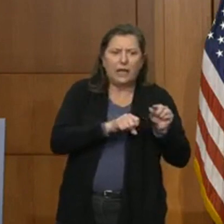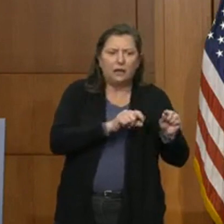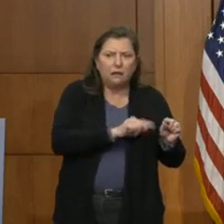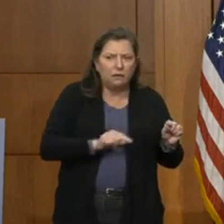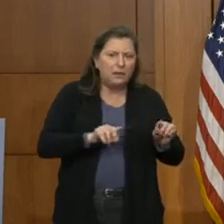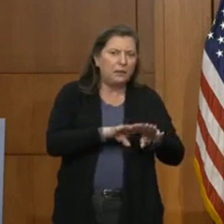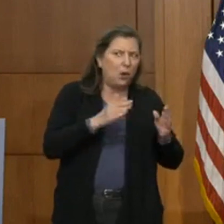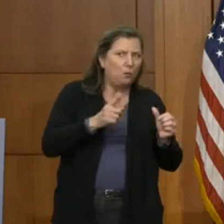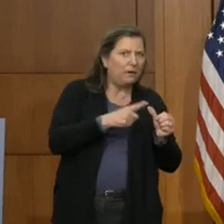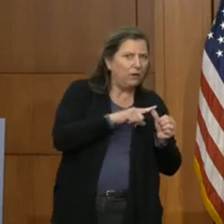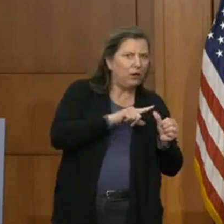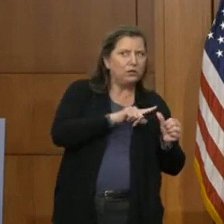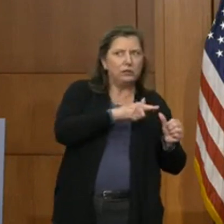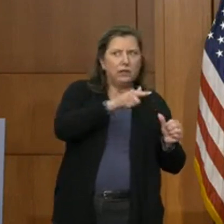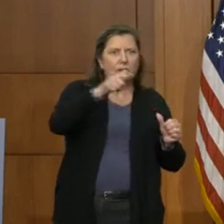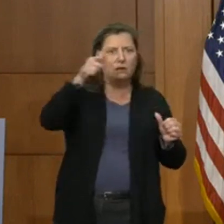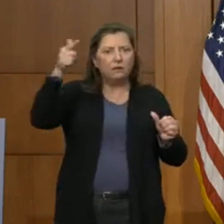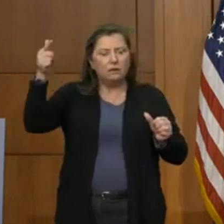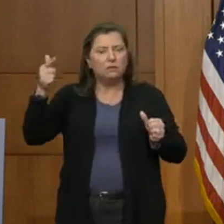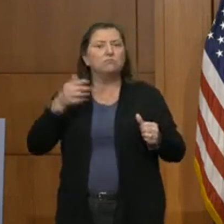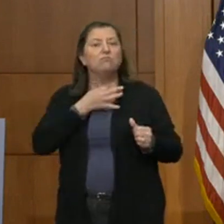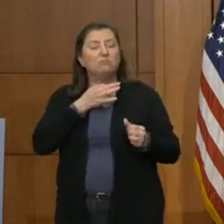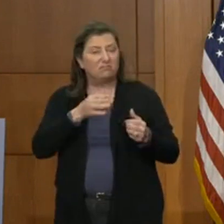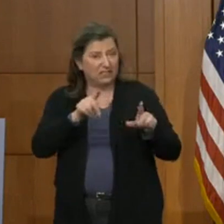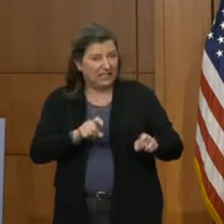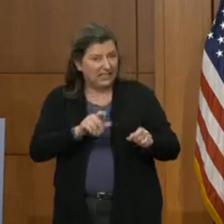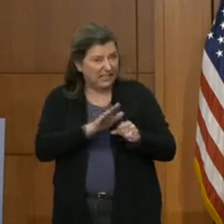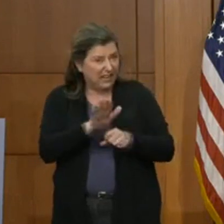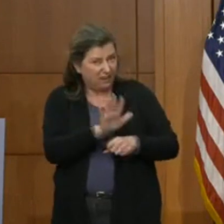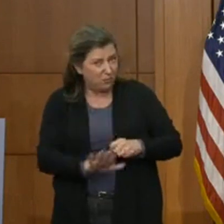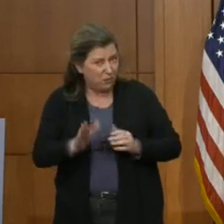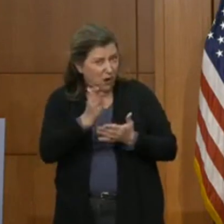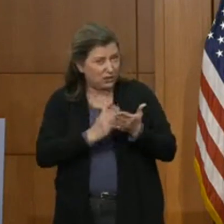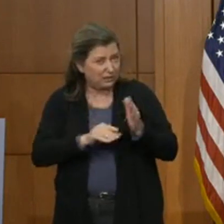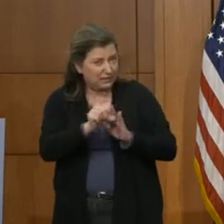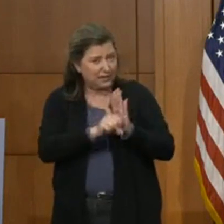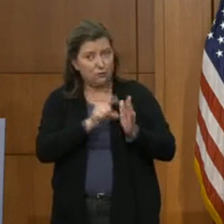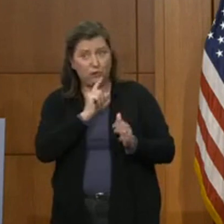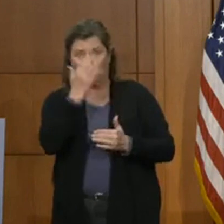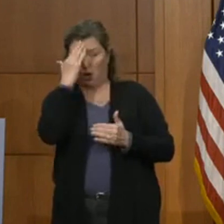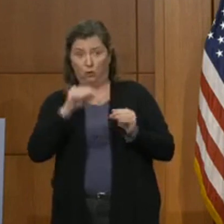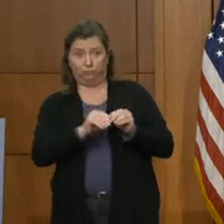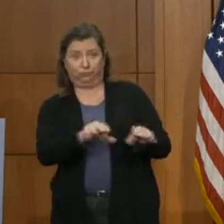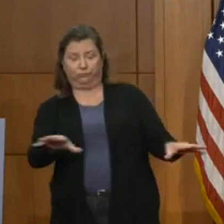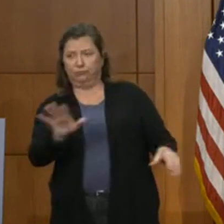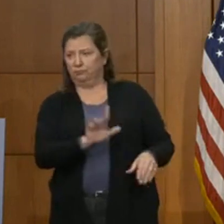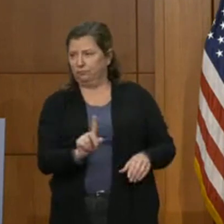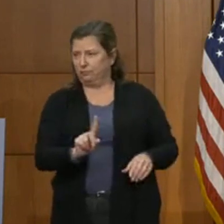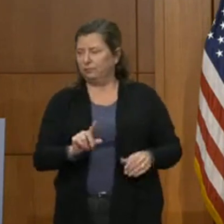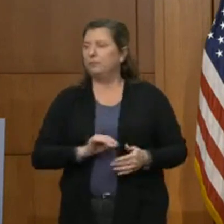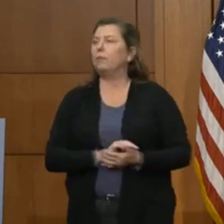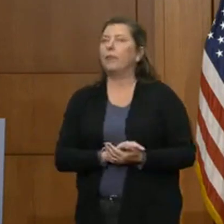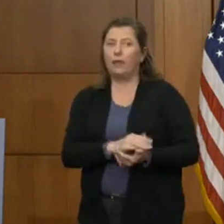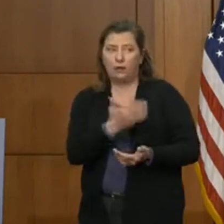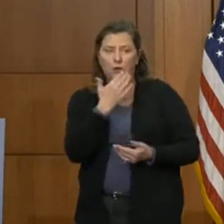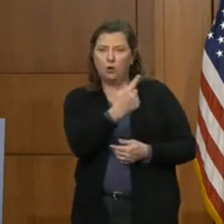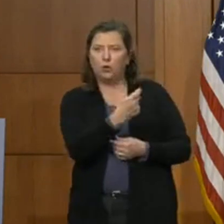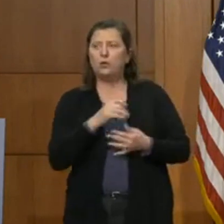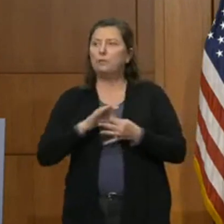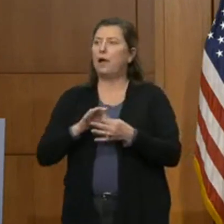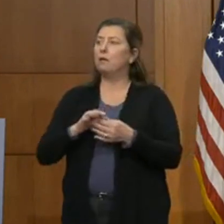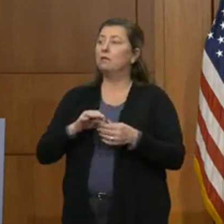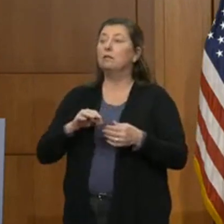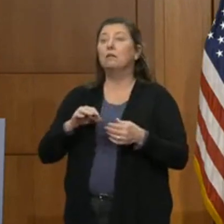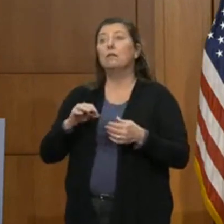and if there have been enough done to know how the virus is spreading there? It's a great question, and the question is about reopening